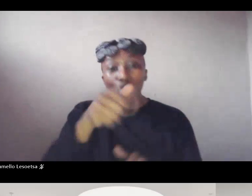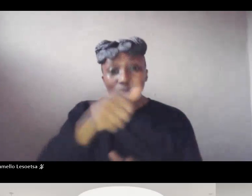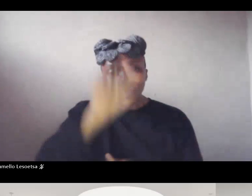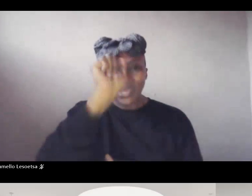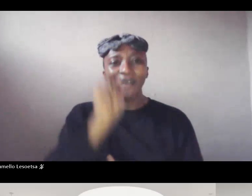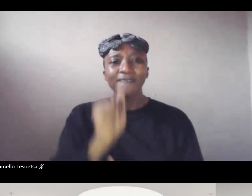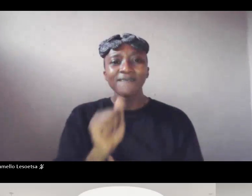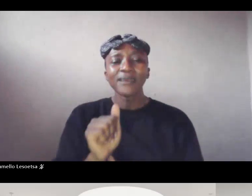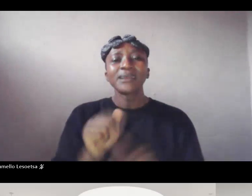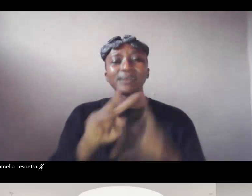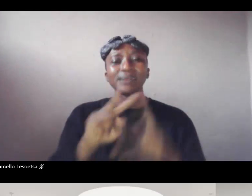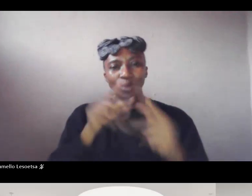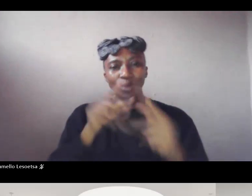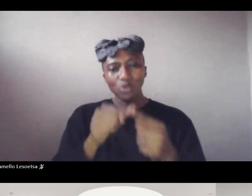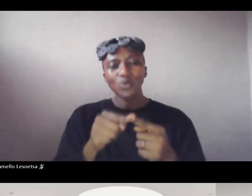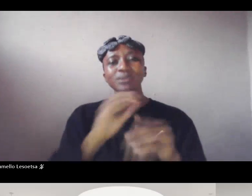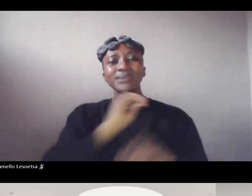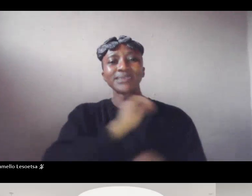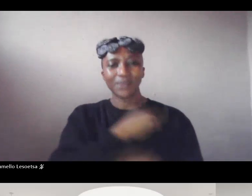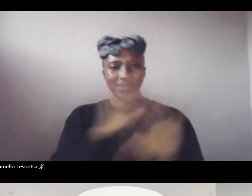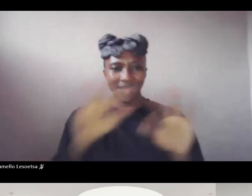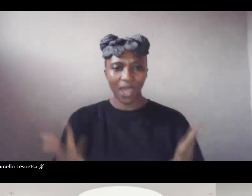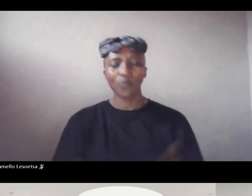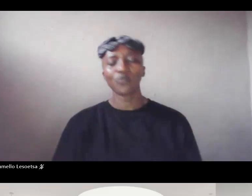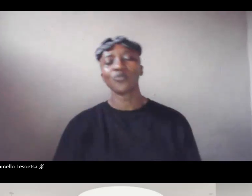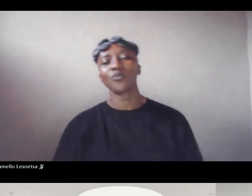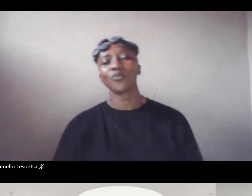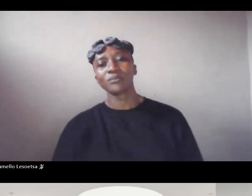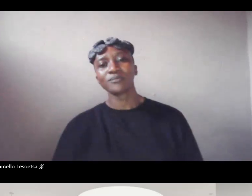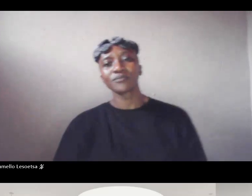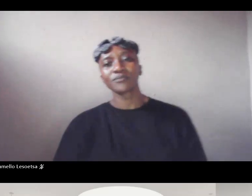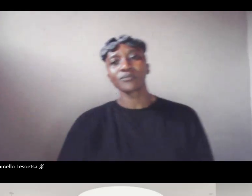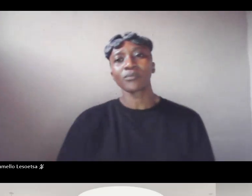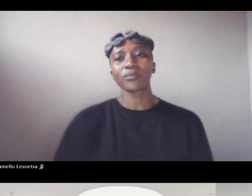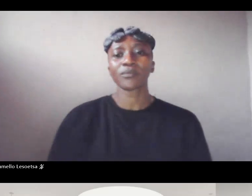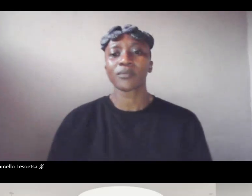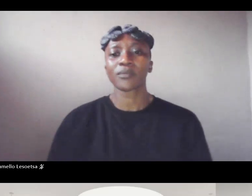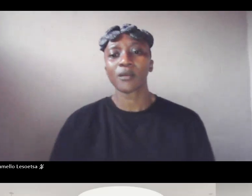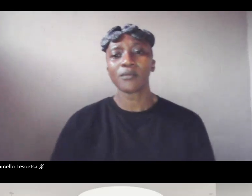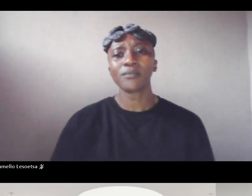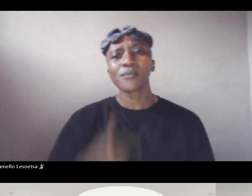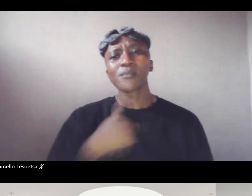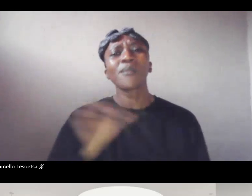up. Okay? At least traveling home or having network issues, okay?